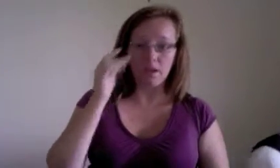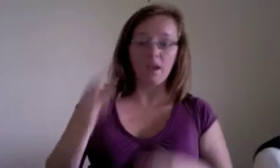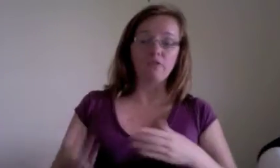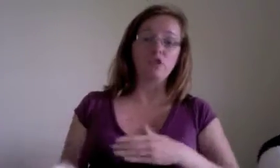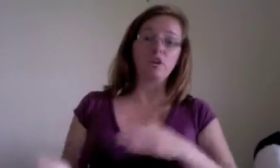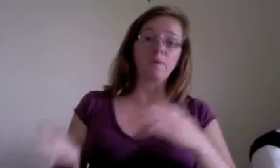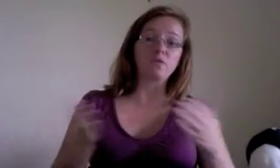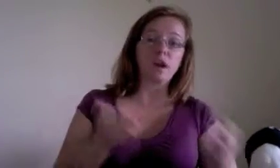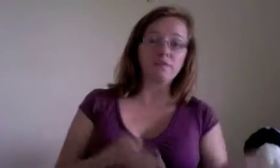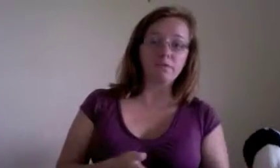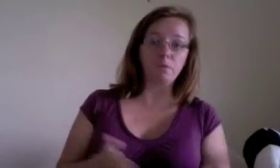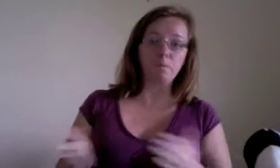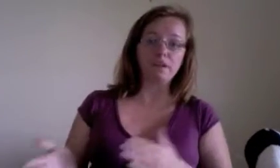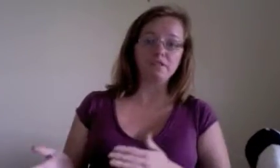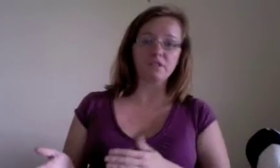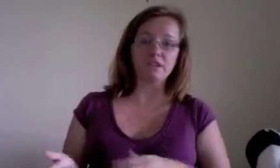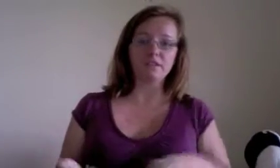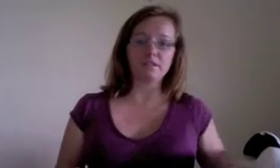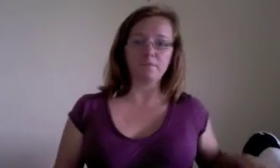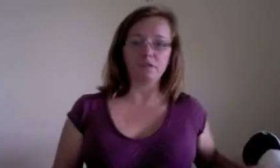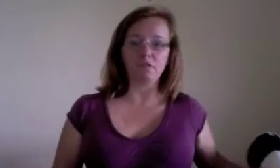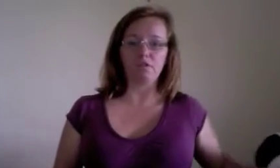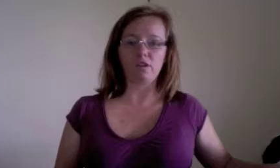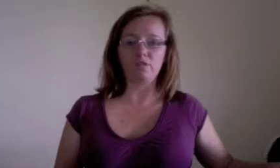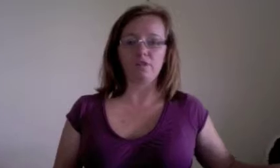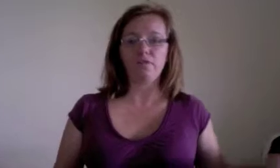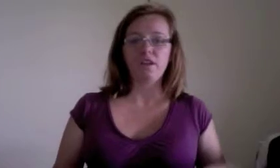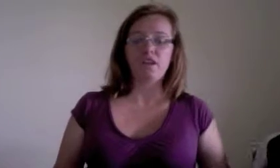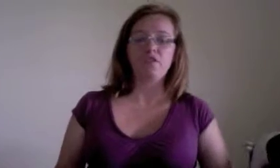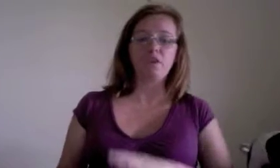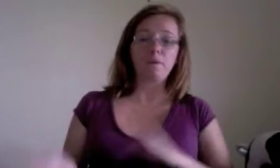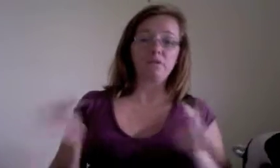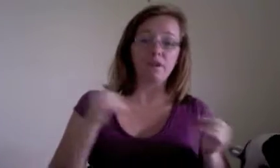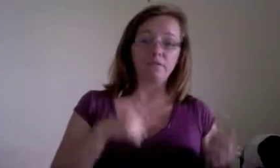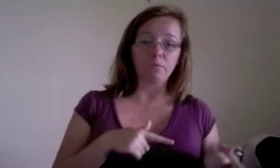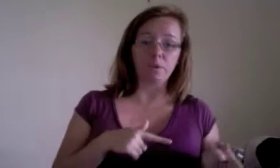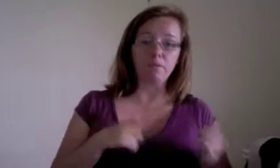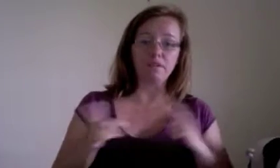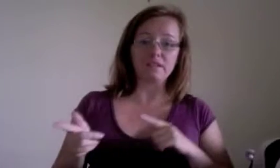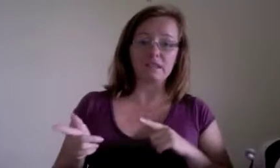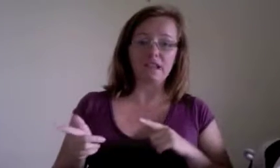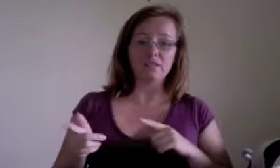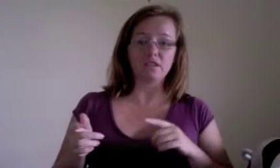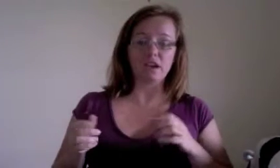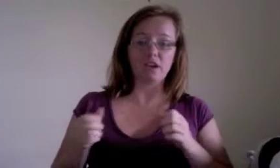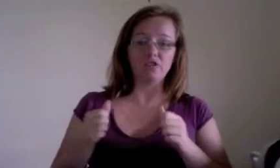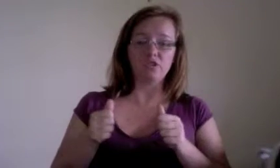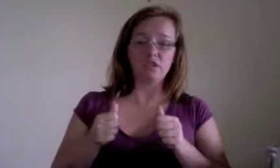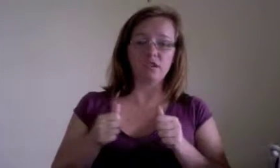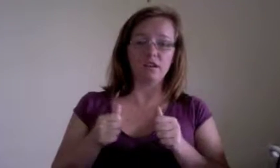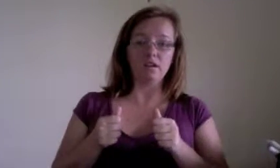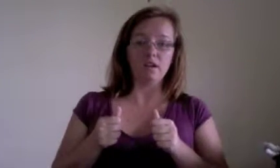If you're talking about driving from one place to the next, this is my dog Roscoe. If you're talking about driving from one place to the next, she did